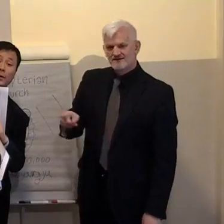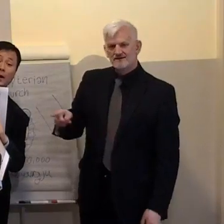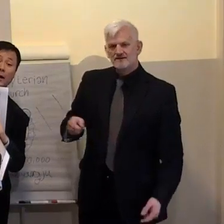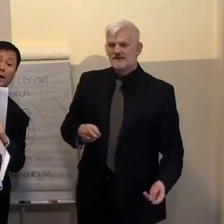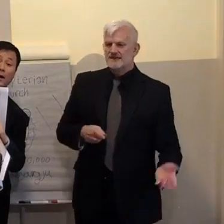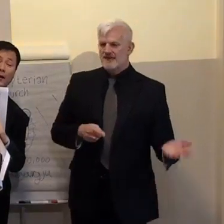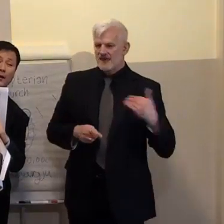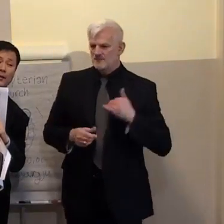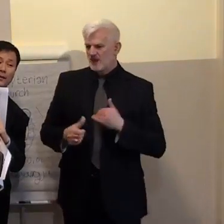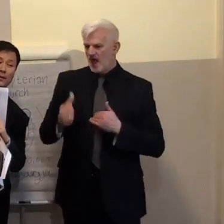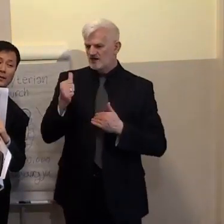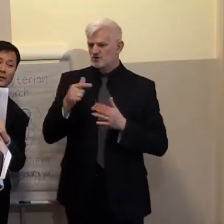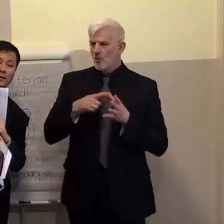summer.